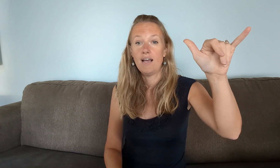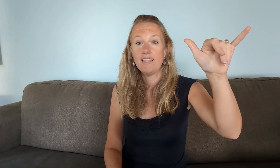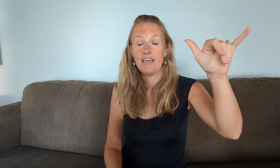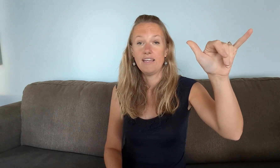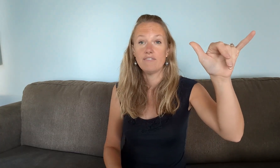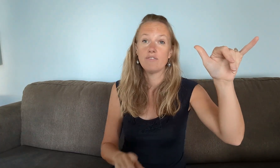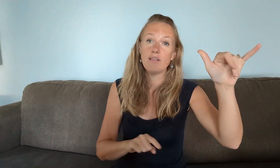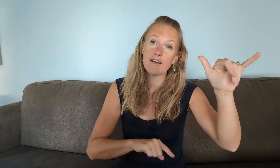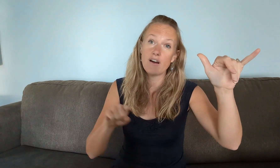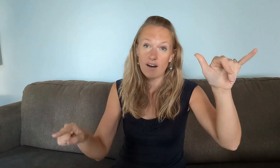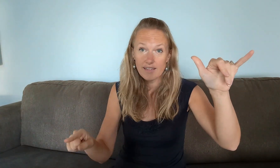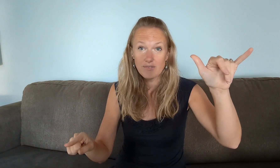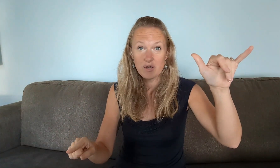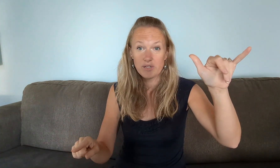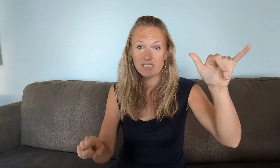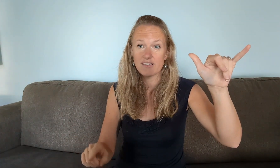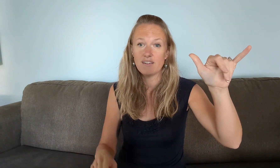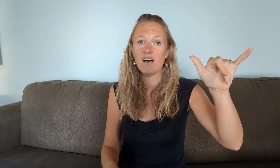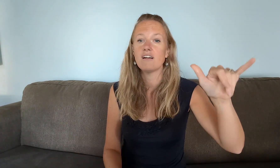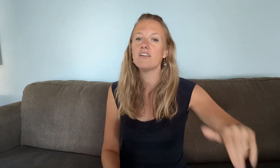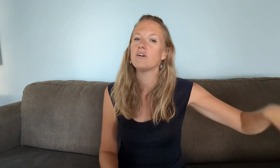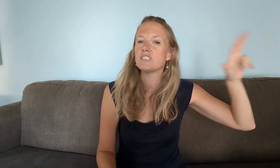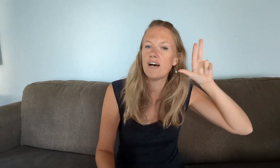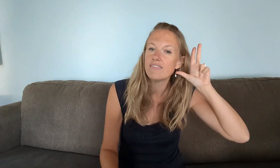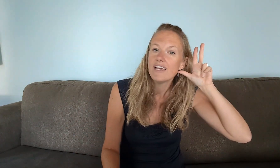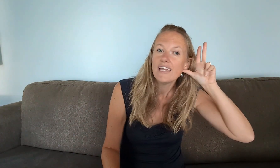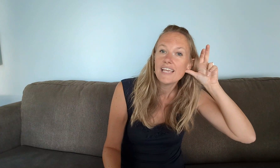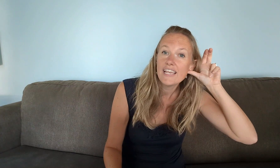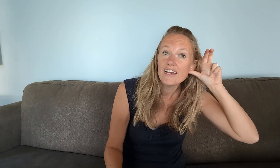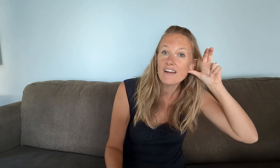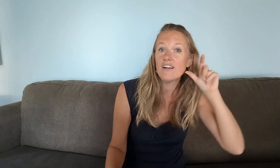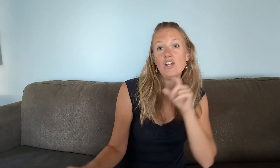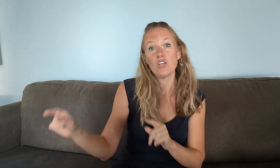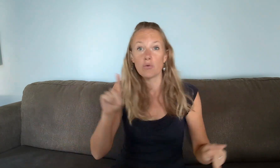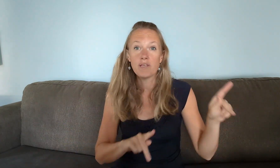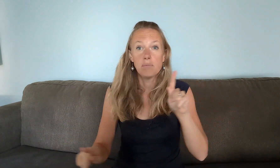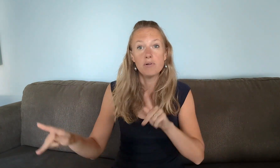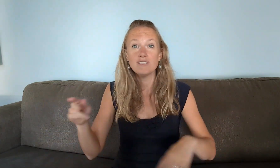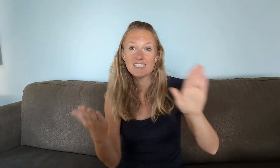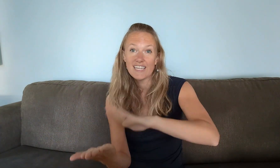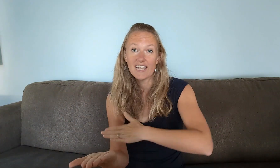And then later on, when the bridge is a little longer, you also have, hear your people